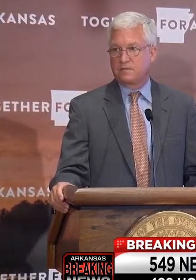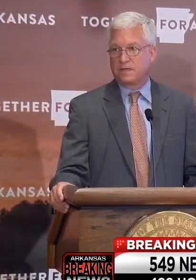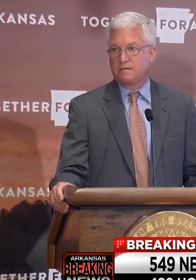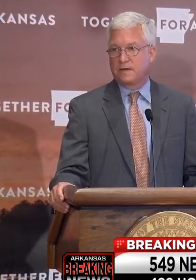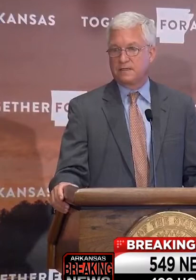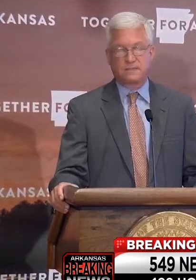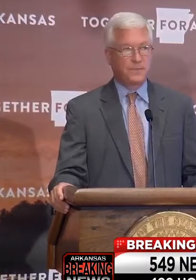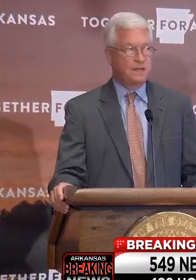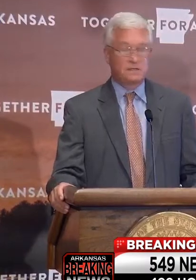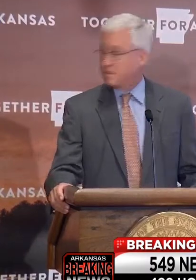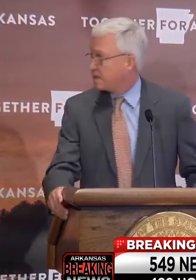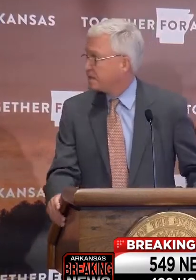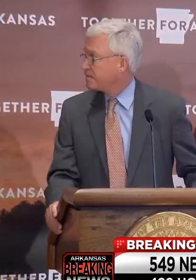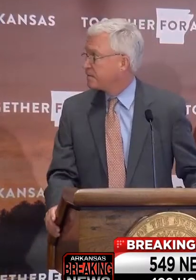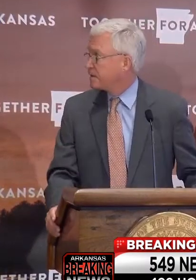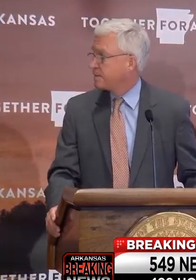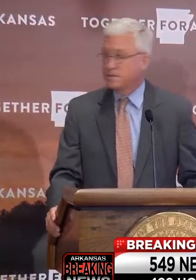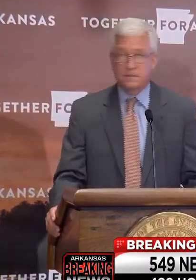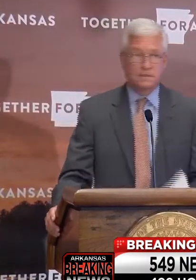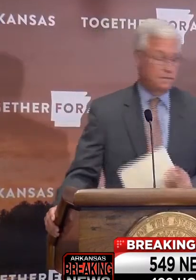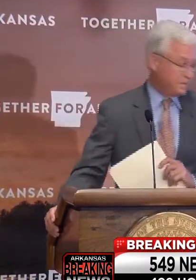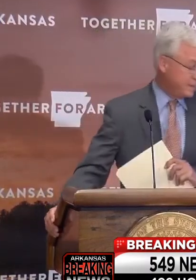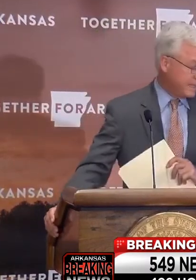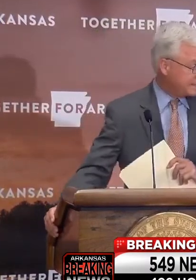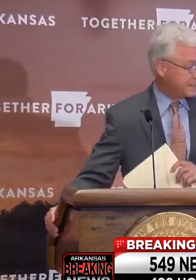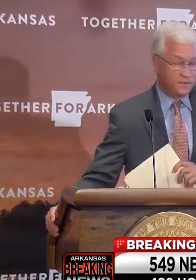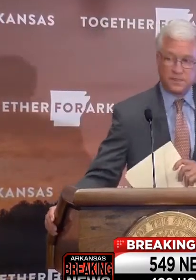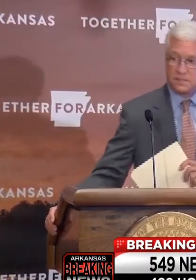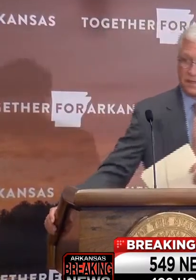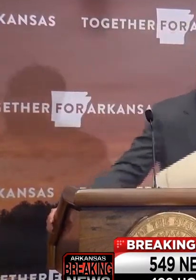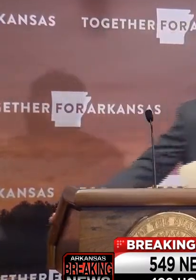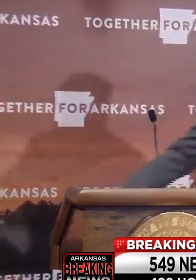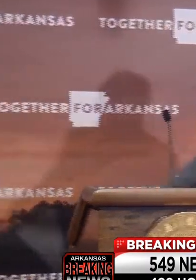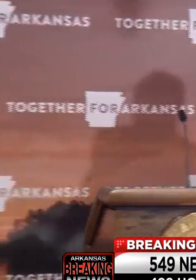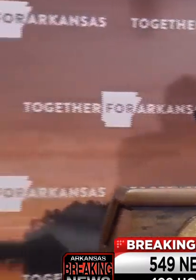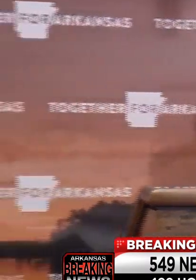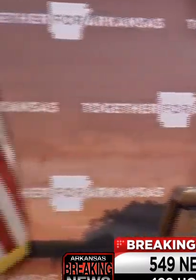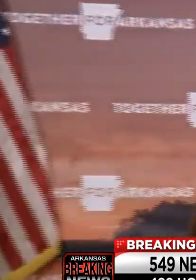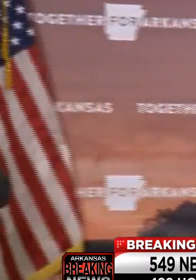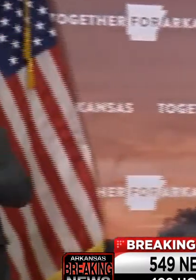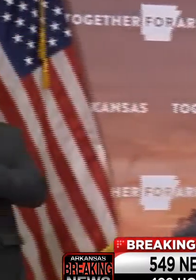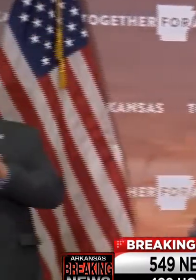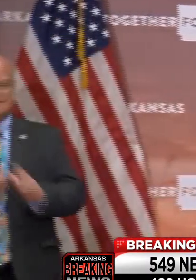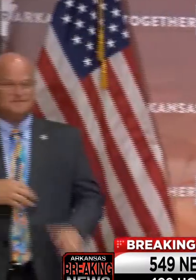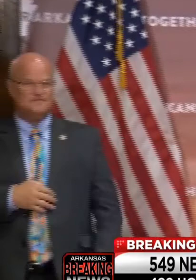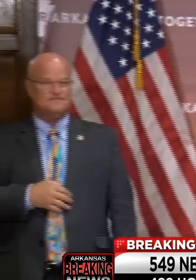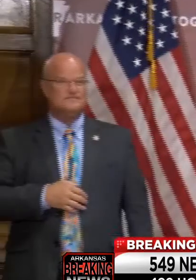spread of this tricky virus. So thank you, Governor, for the opportunity. We'll be glad to take questions later.